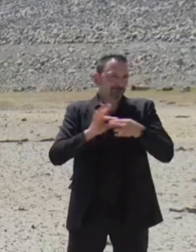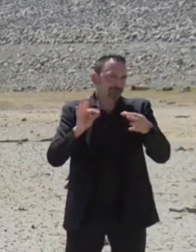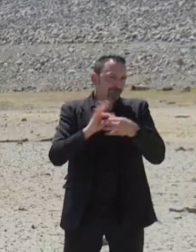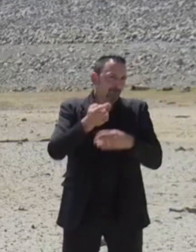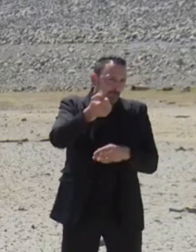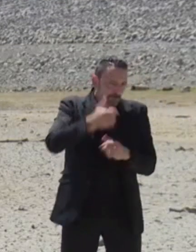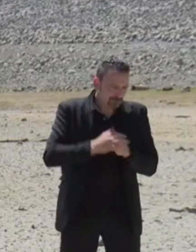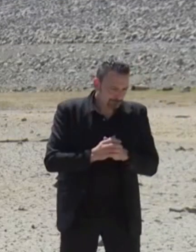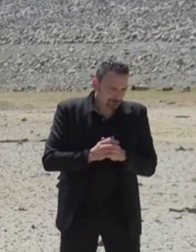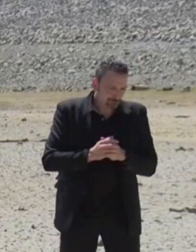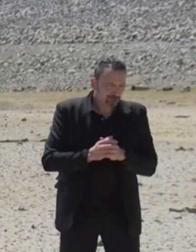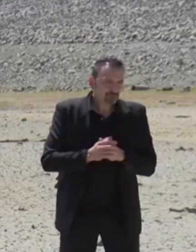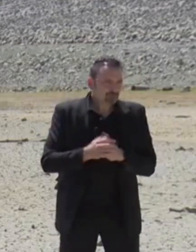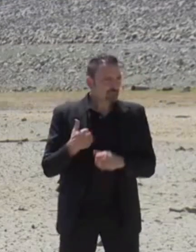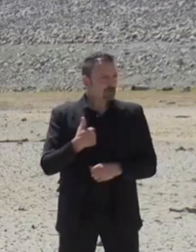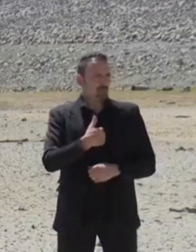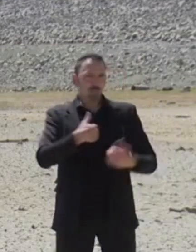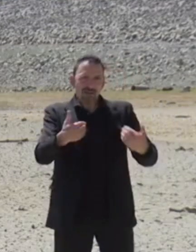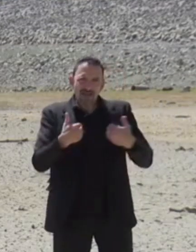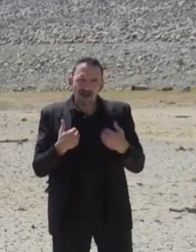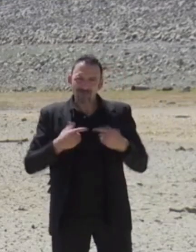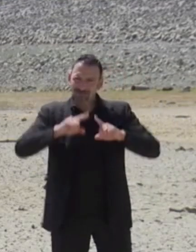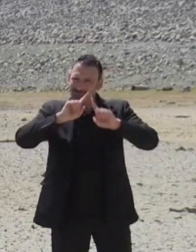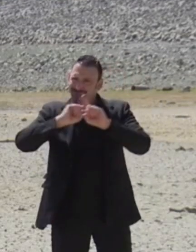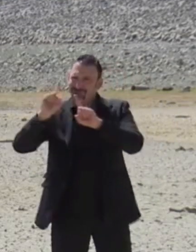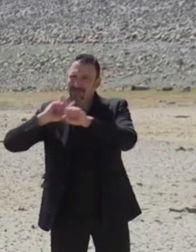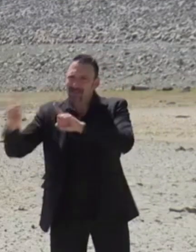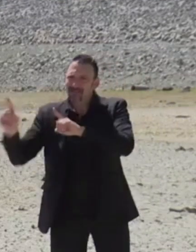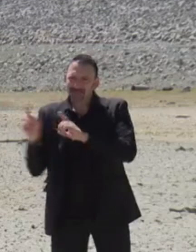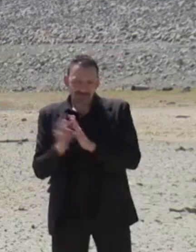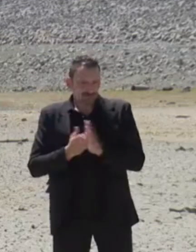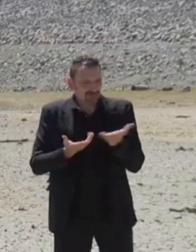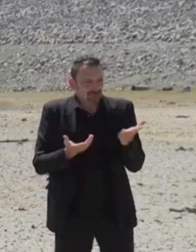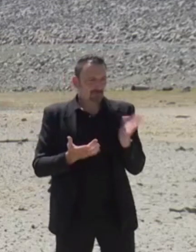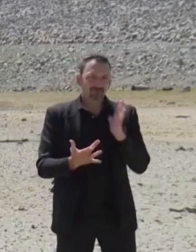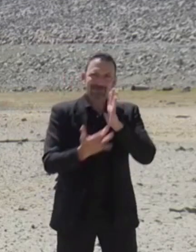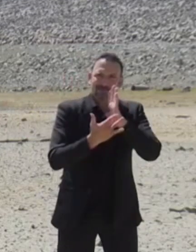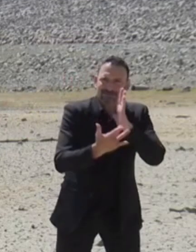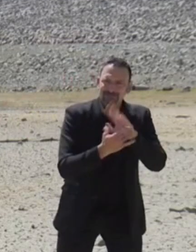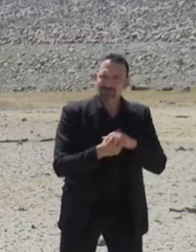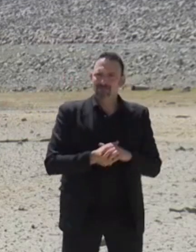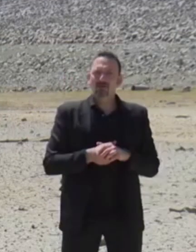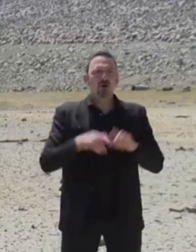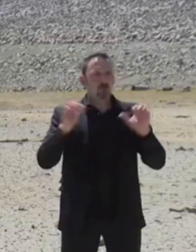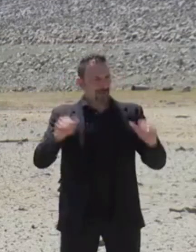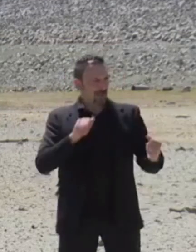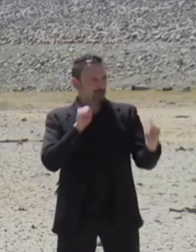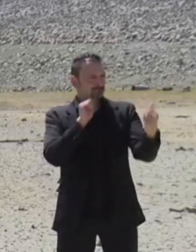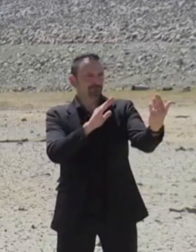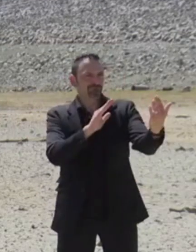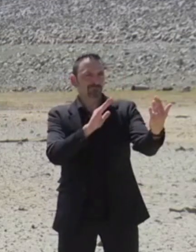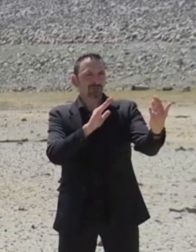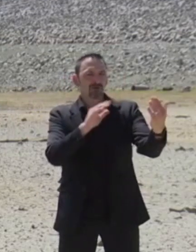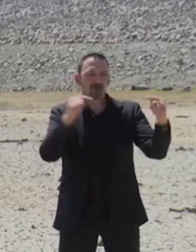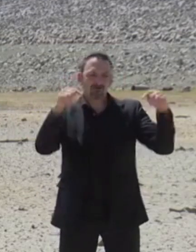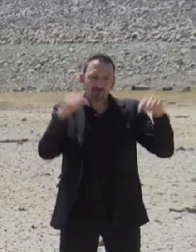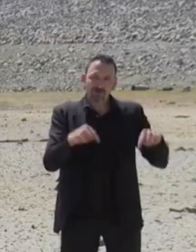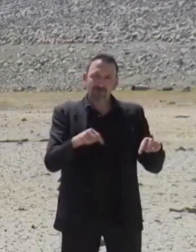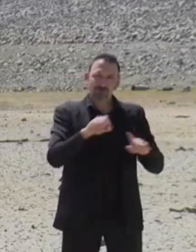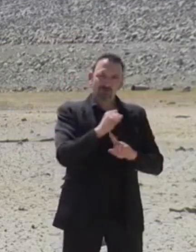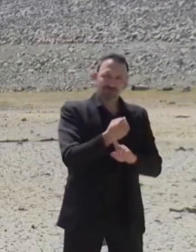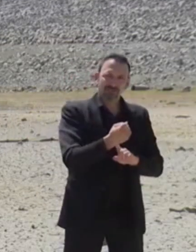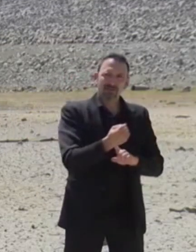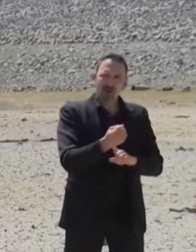we bring those tools through the emergency proclamation that the governor's issued to this region with a